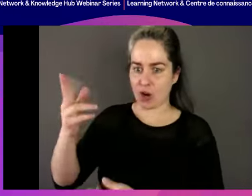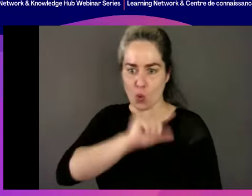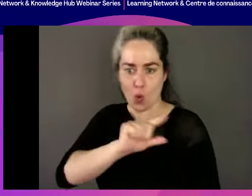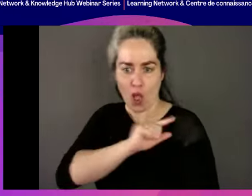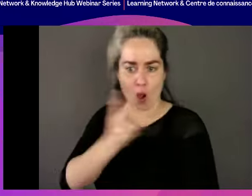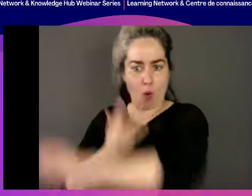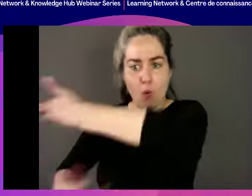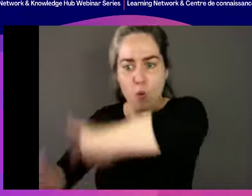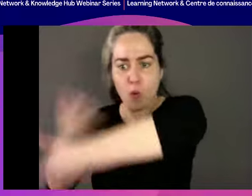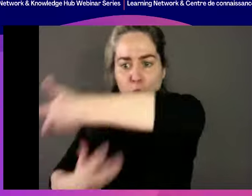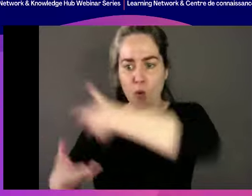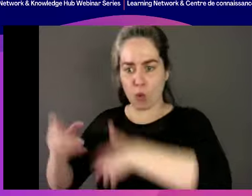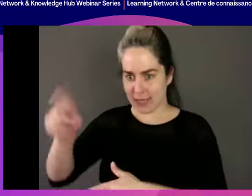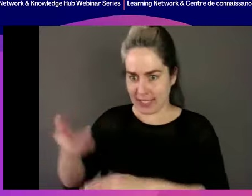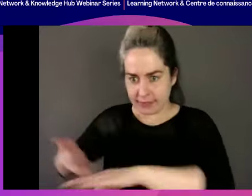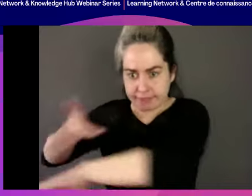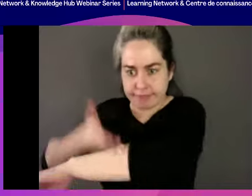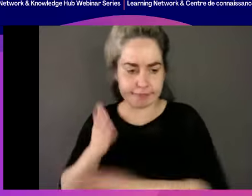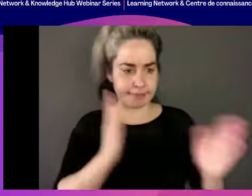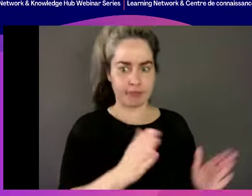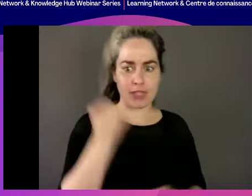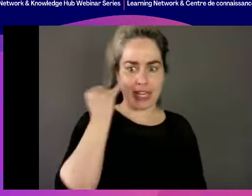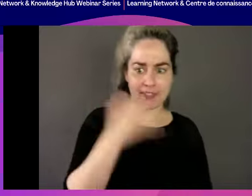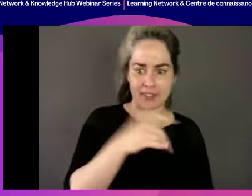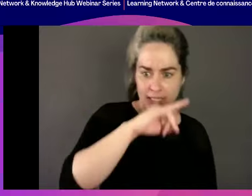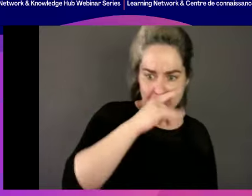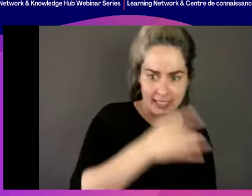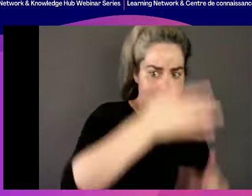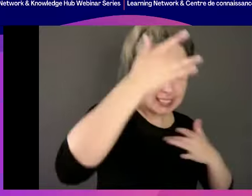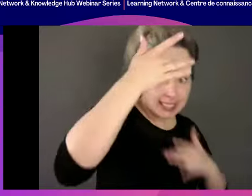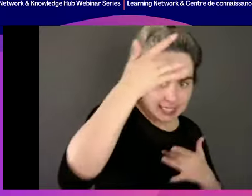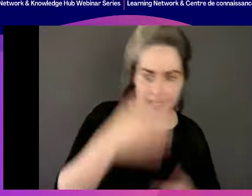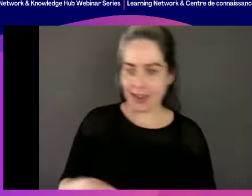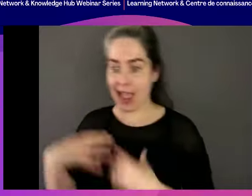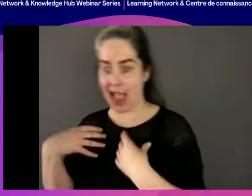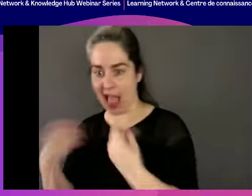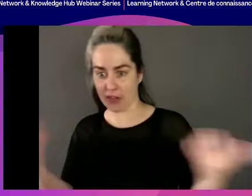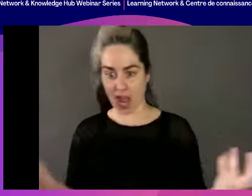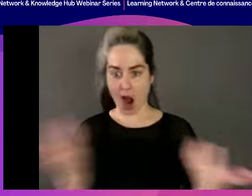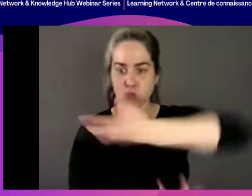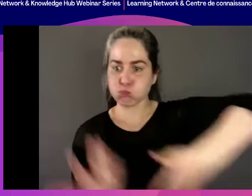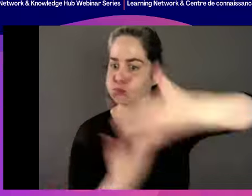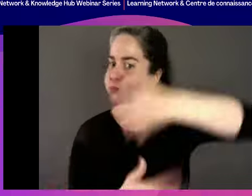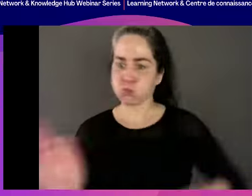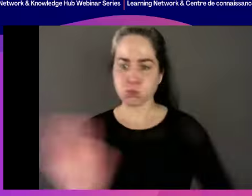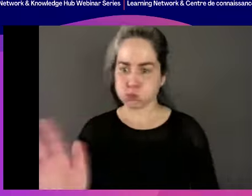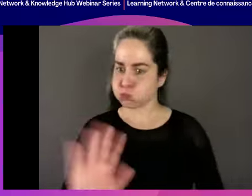children because of the really high rates of tuberculosis that was affecting children.